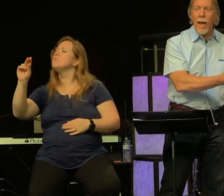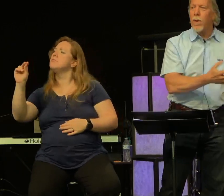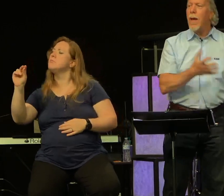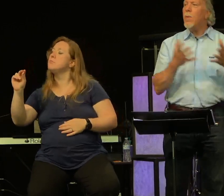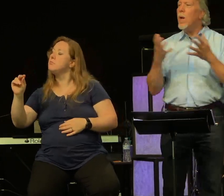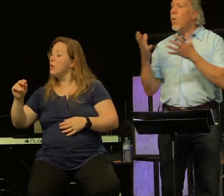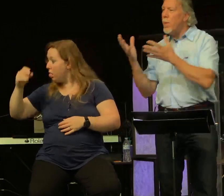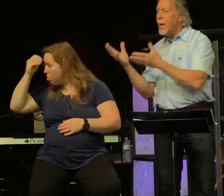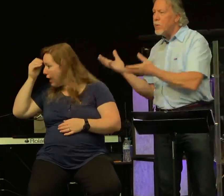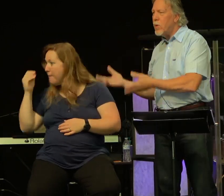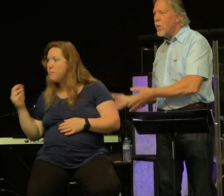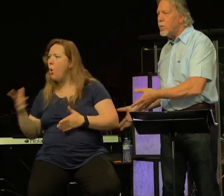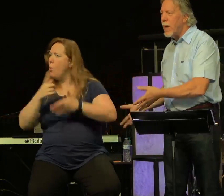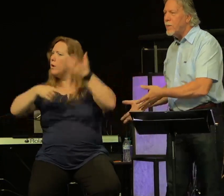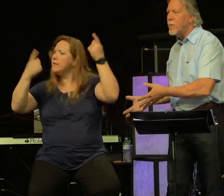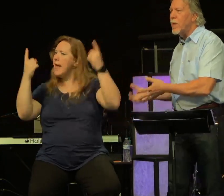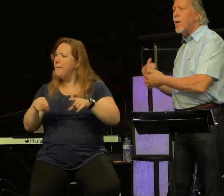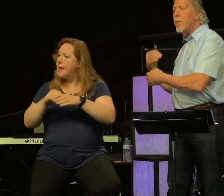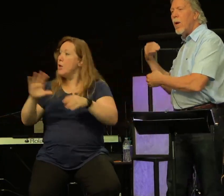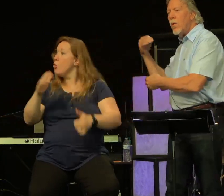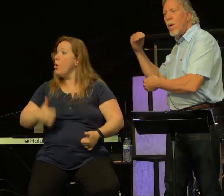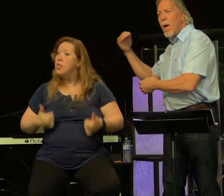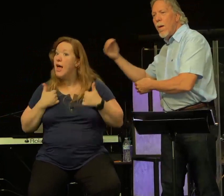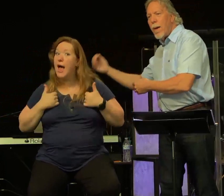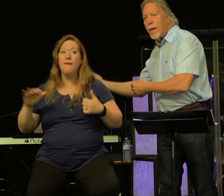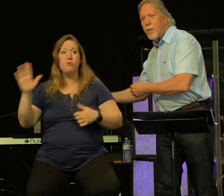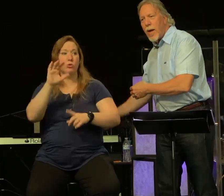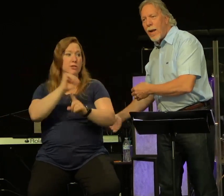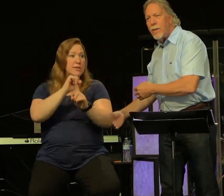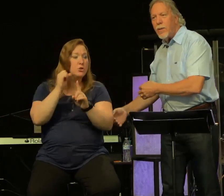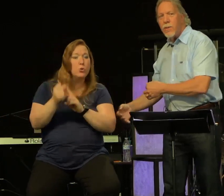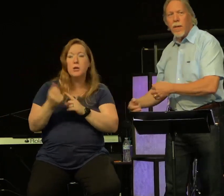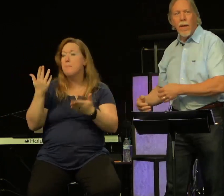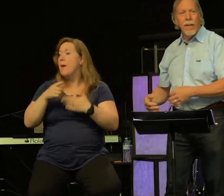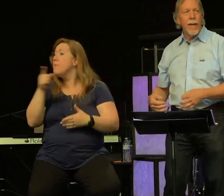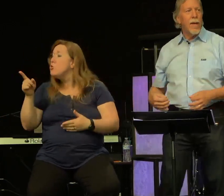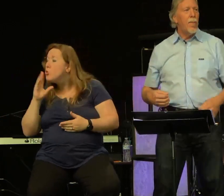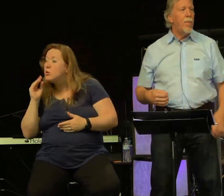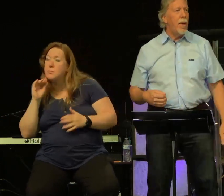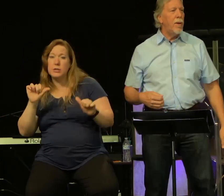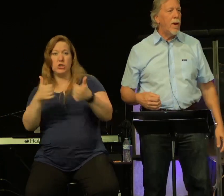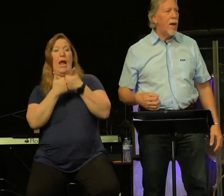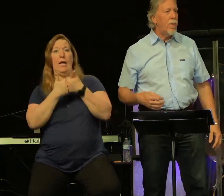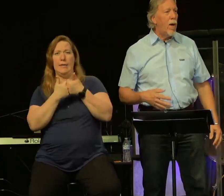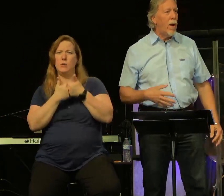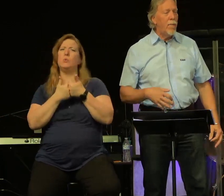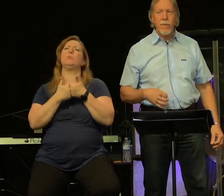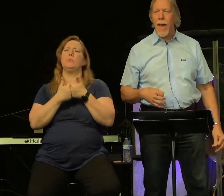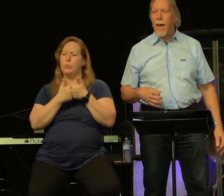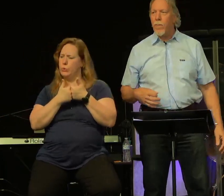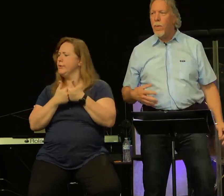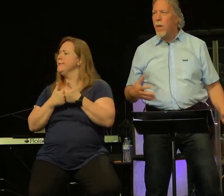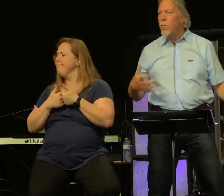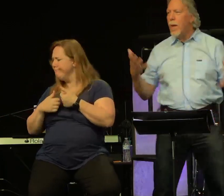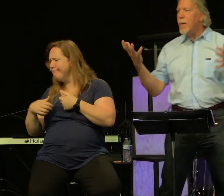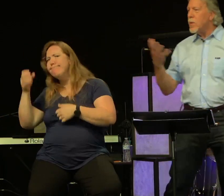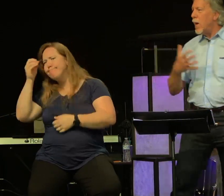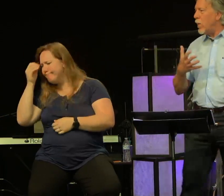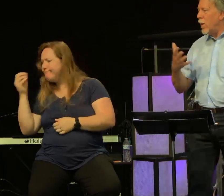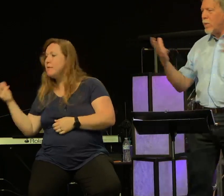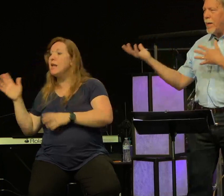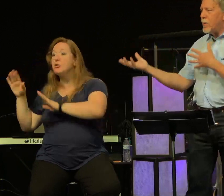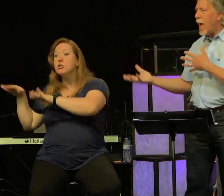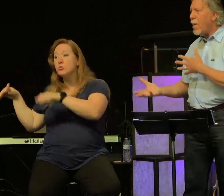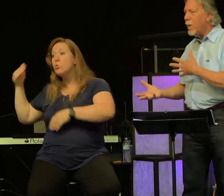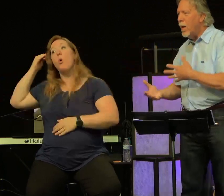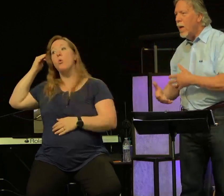in life. Let them know about the circumstances. Let them know about the challenges that come up in your life. All of us have them. Things come